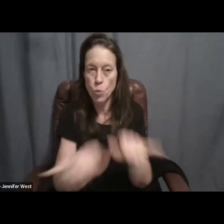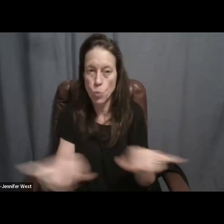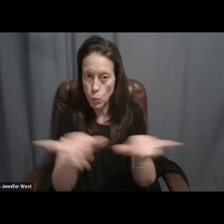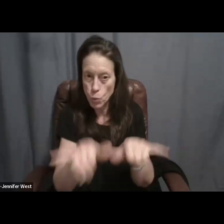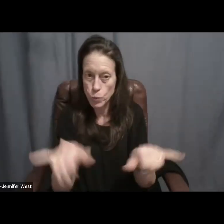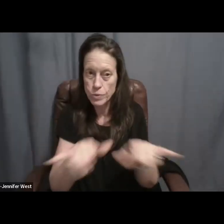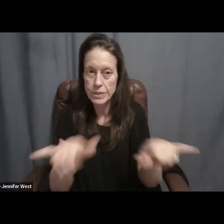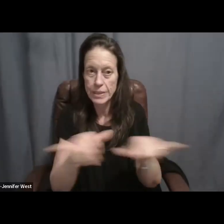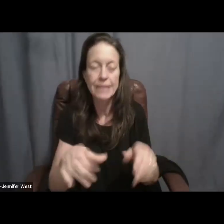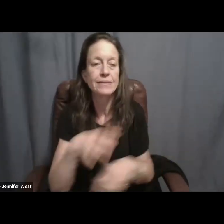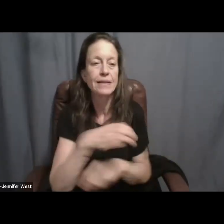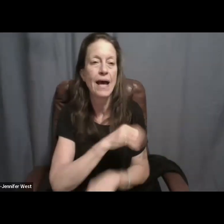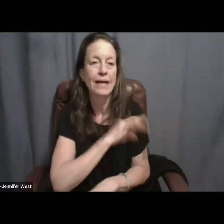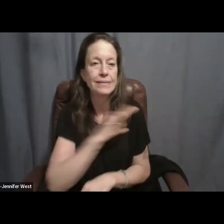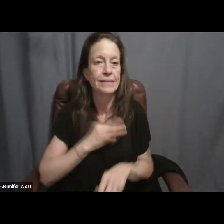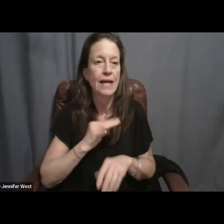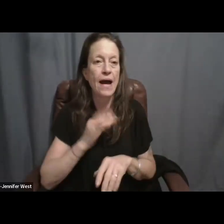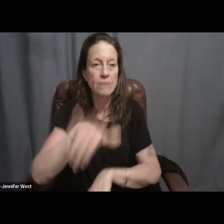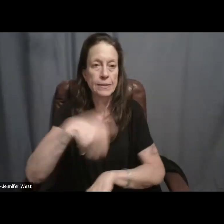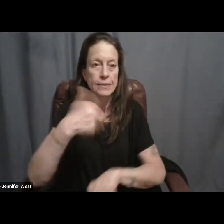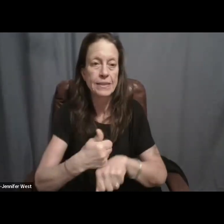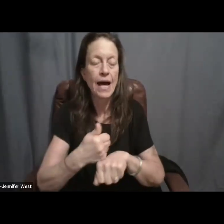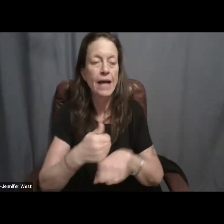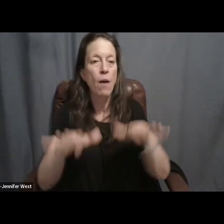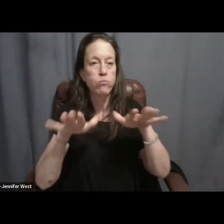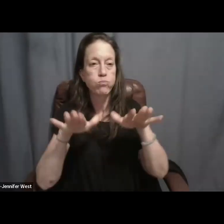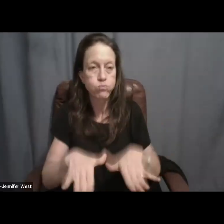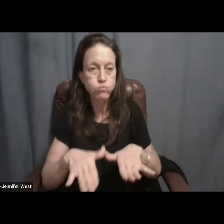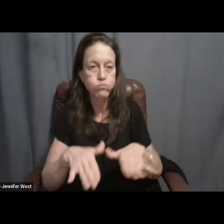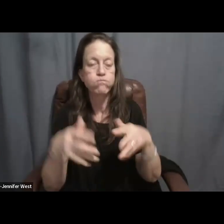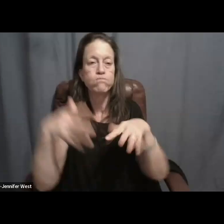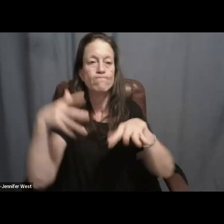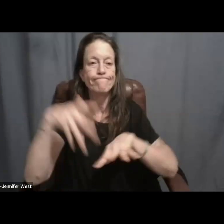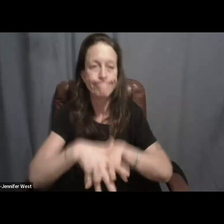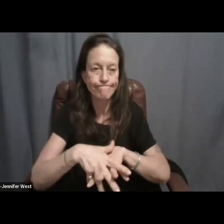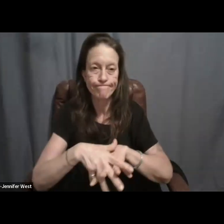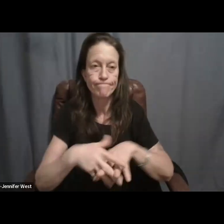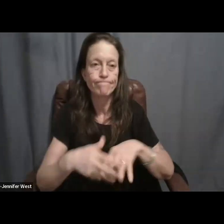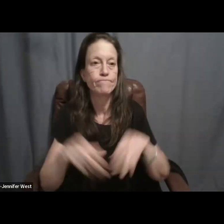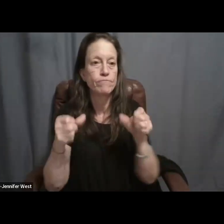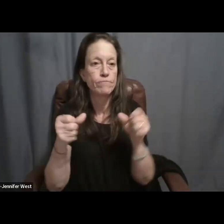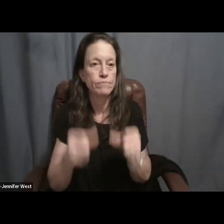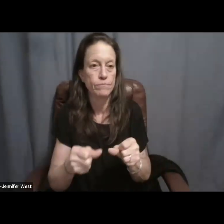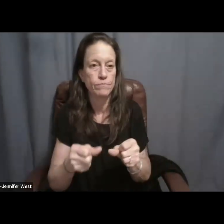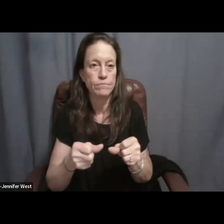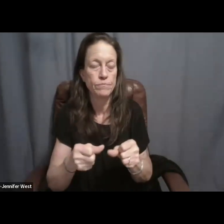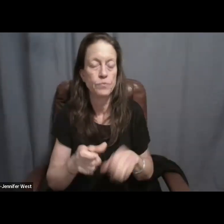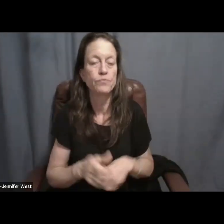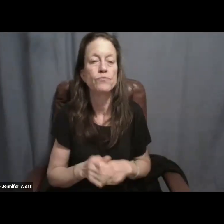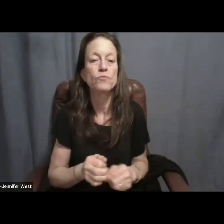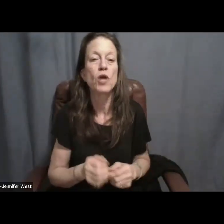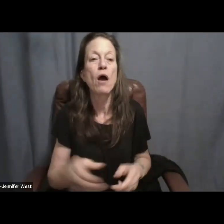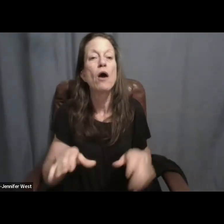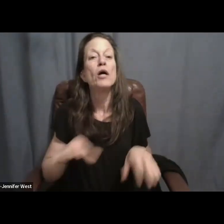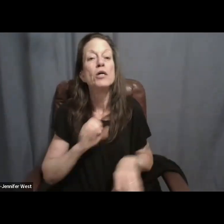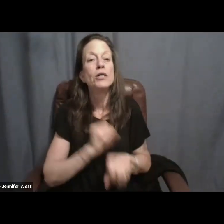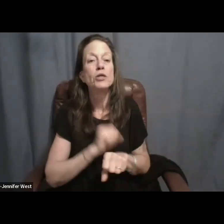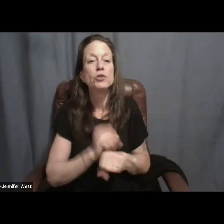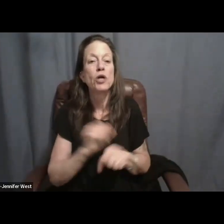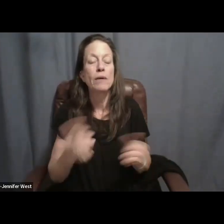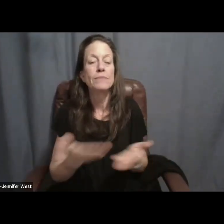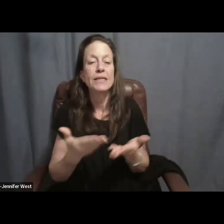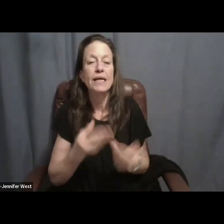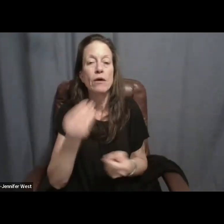So we have jobs here at home that she can do. Um, as someone, I think Ellen